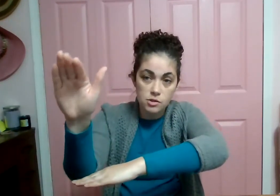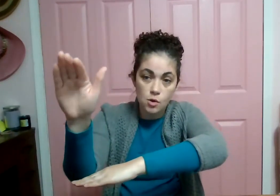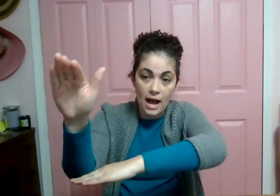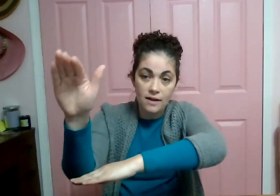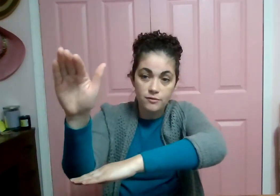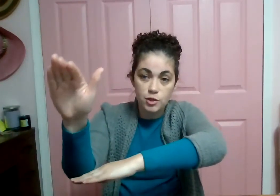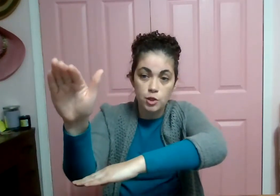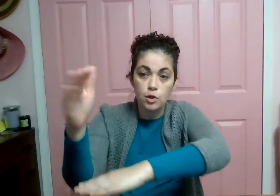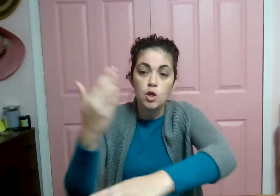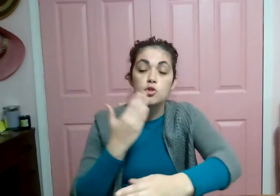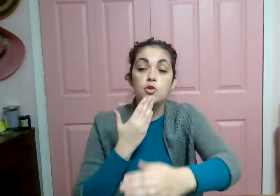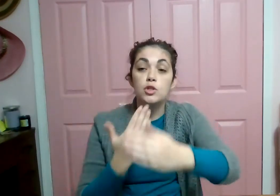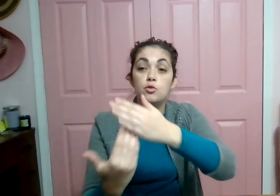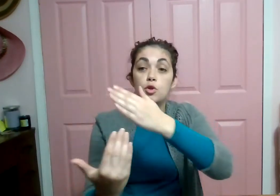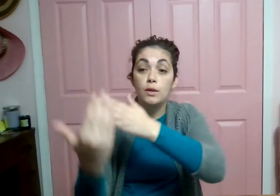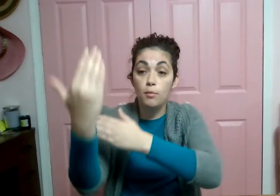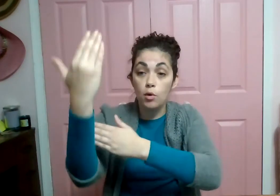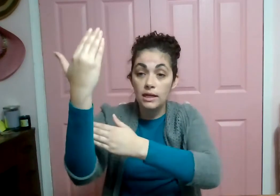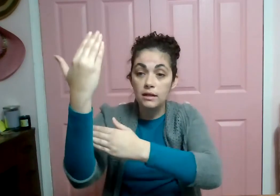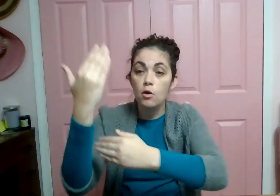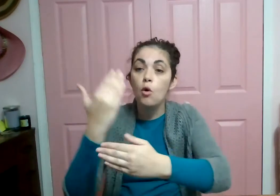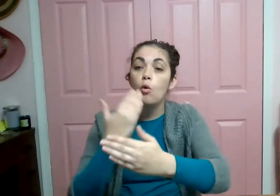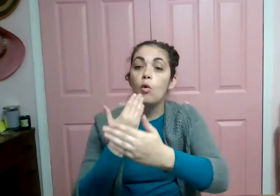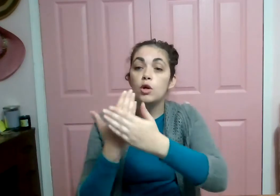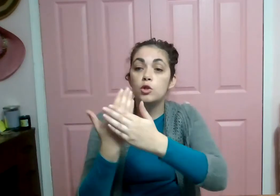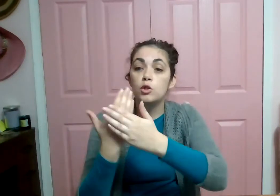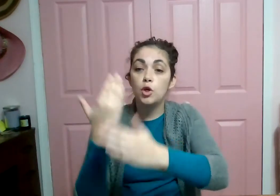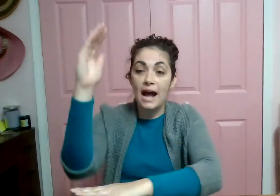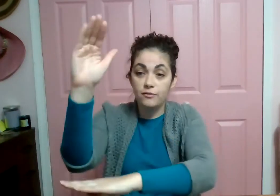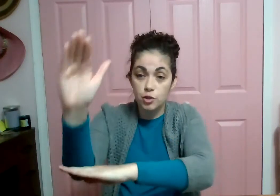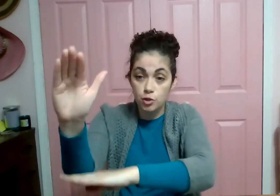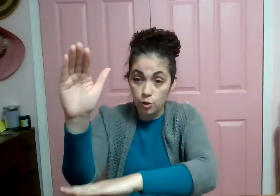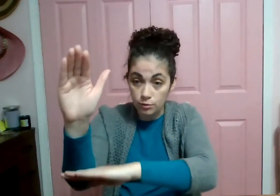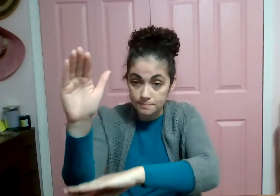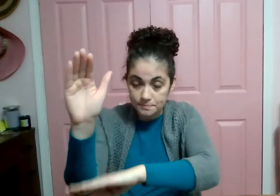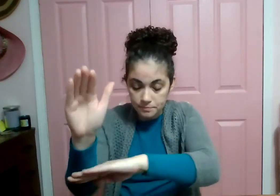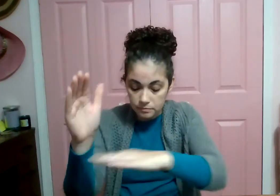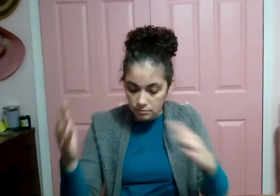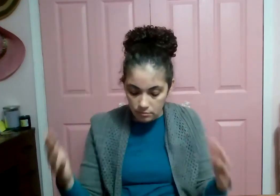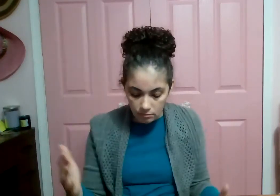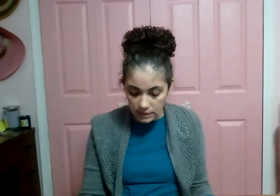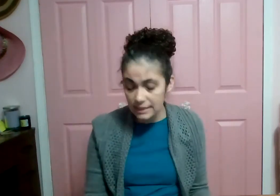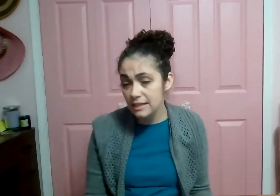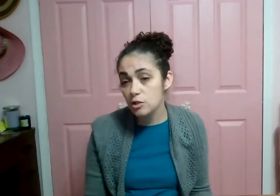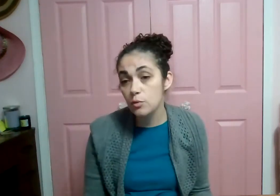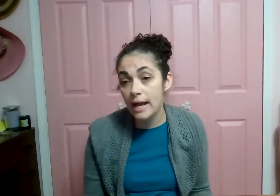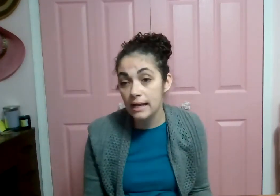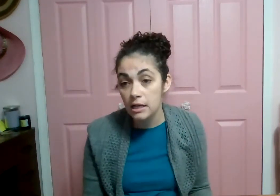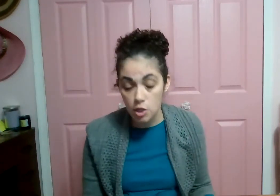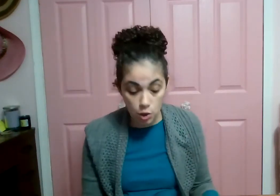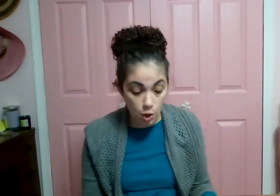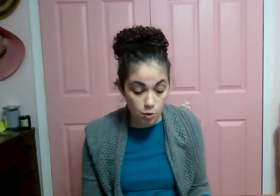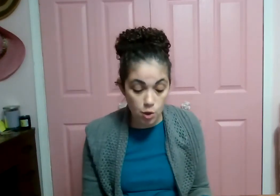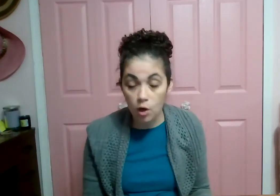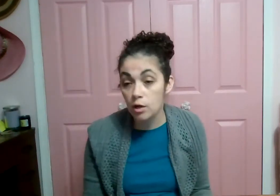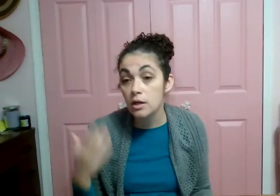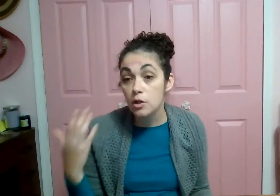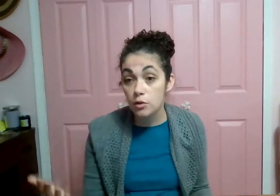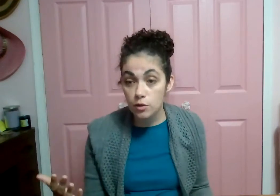So afternoon. So you can do good morning or good afternoon. Either way, those are